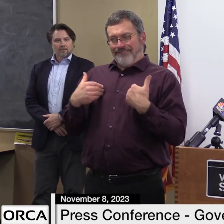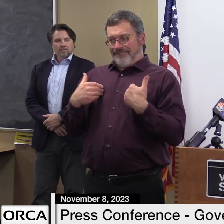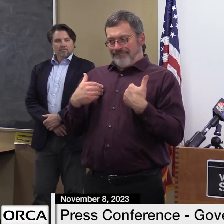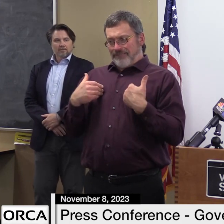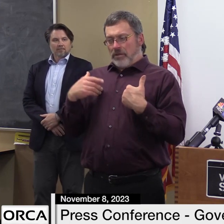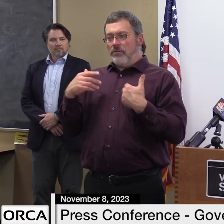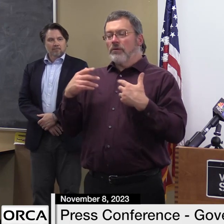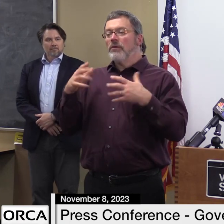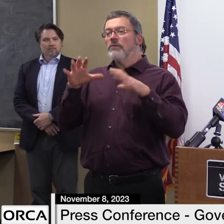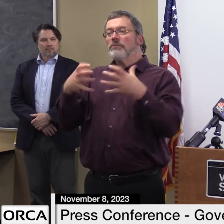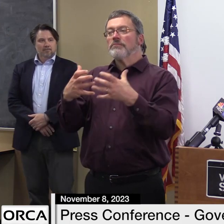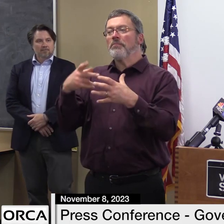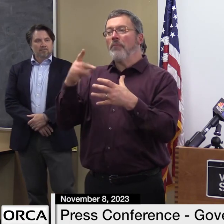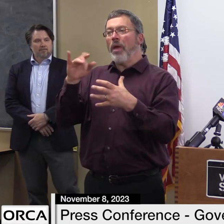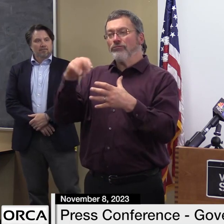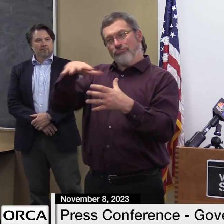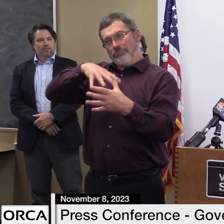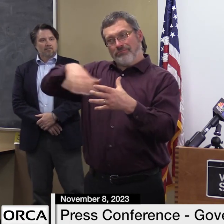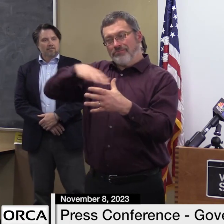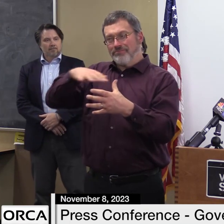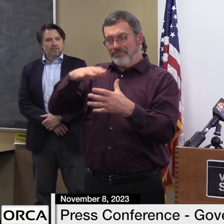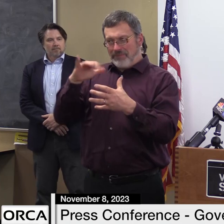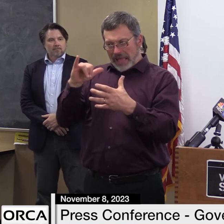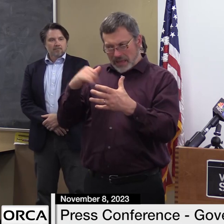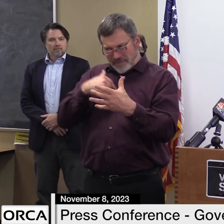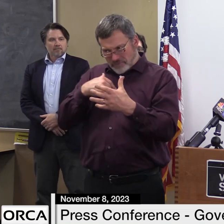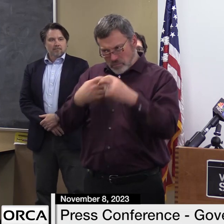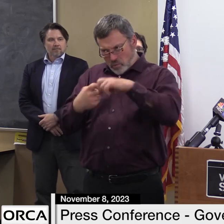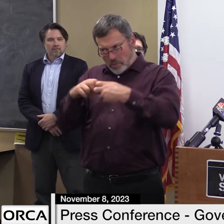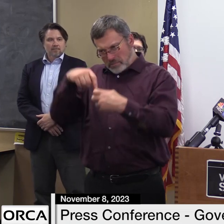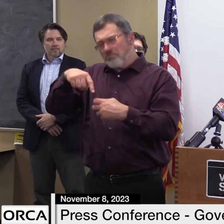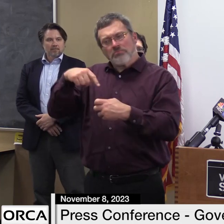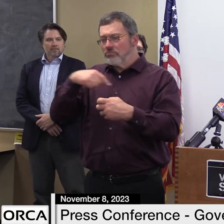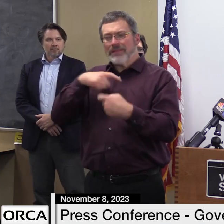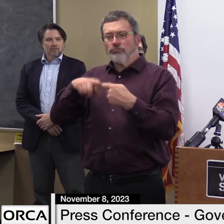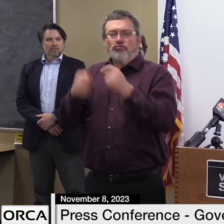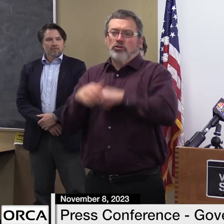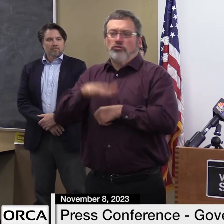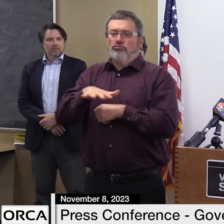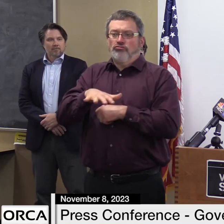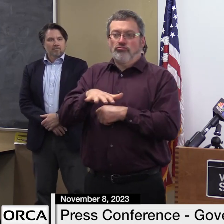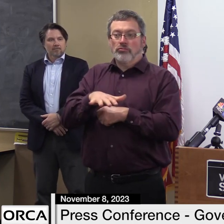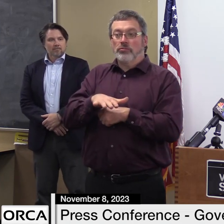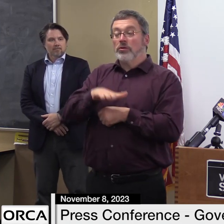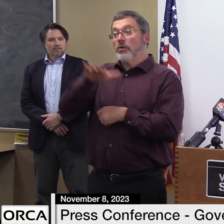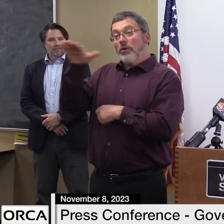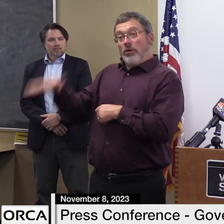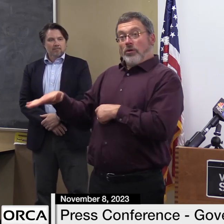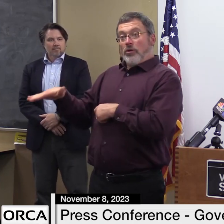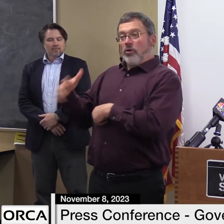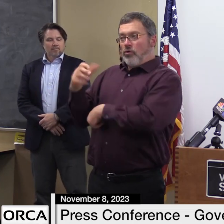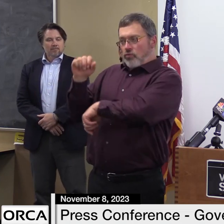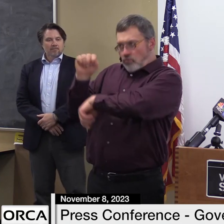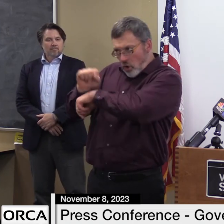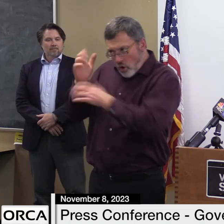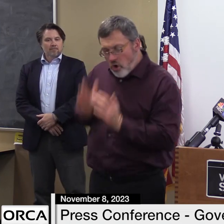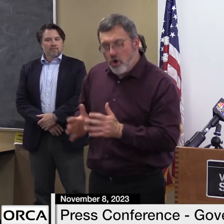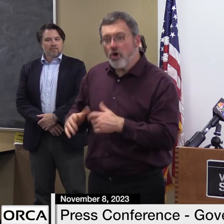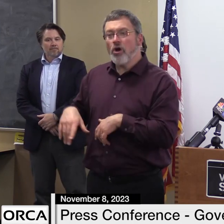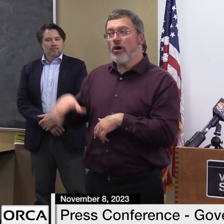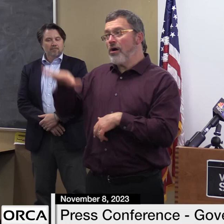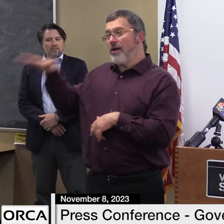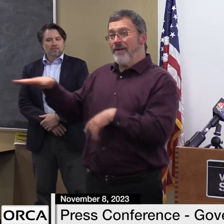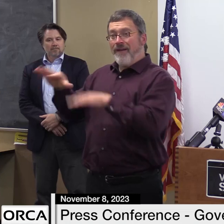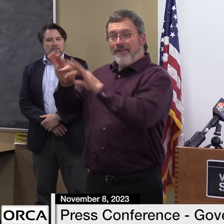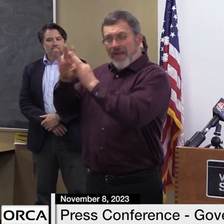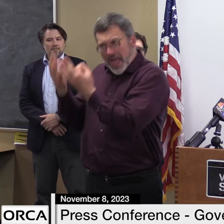the families and workers communities across our state need to survive and thrive. And we won't be able to find the housing